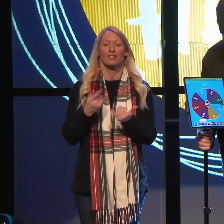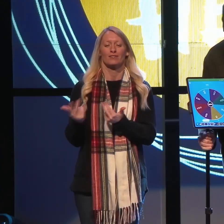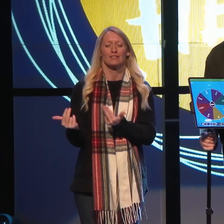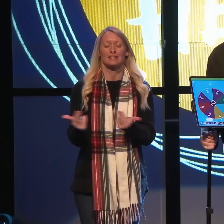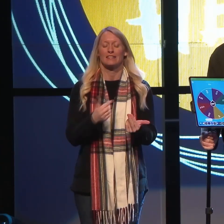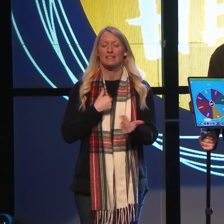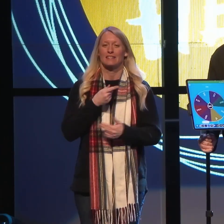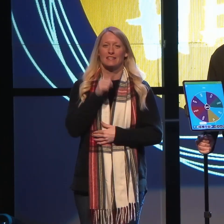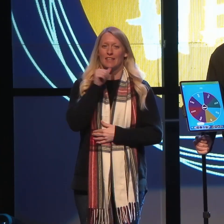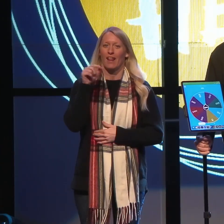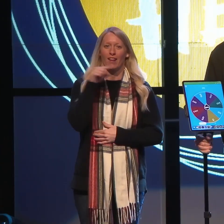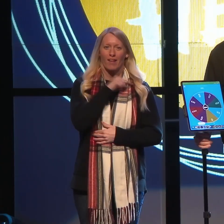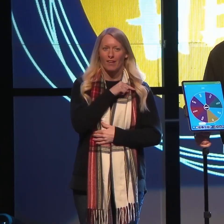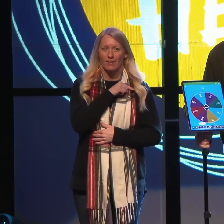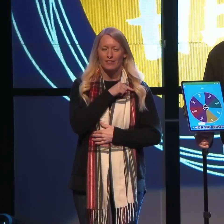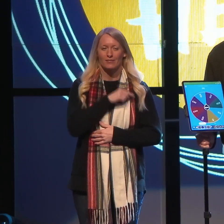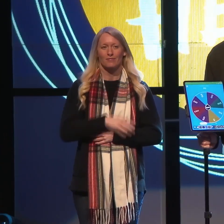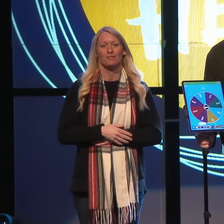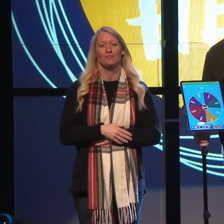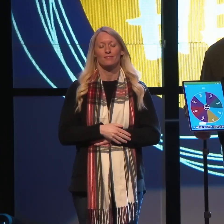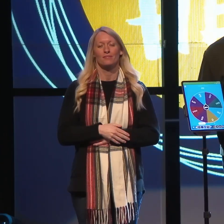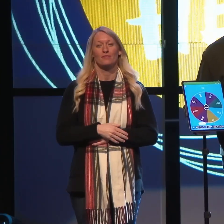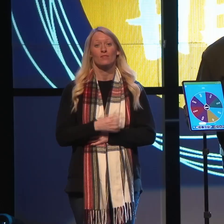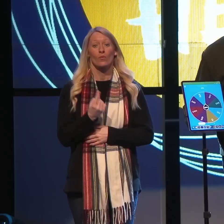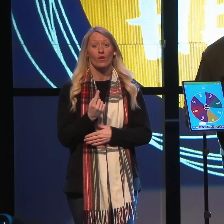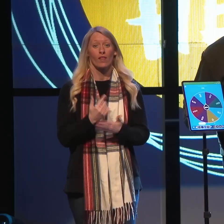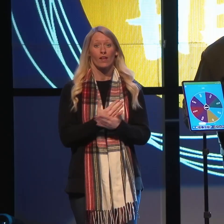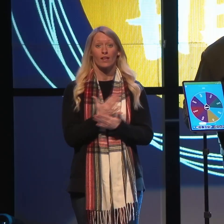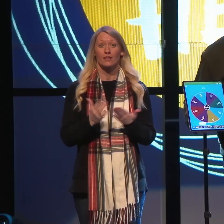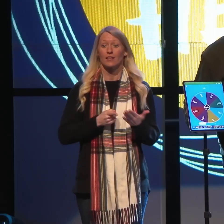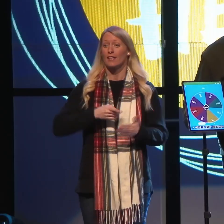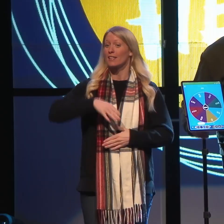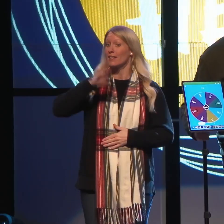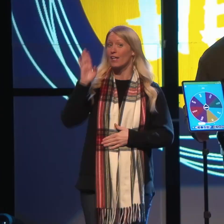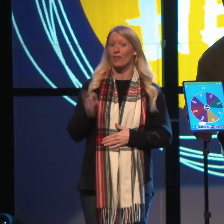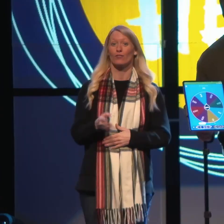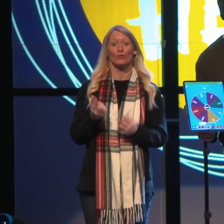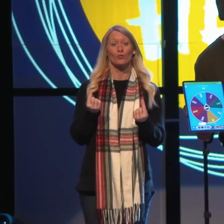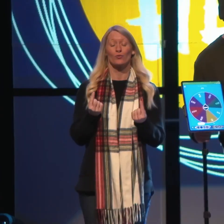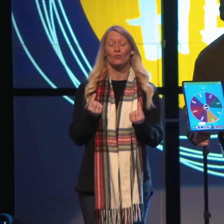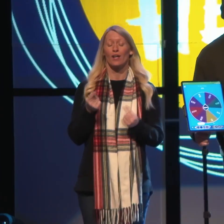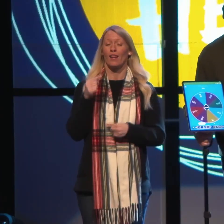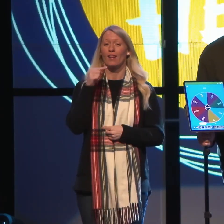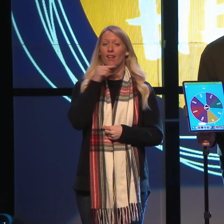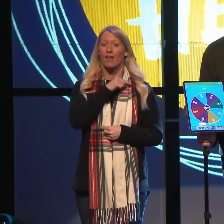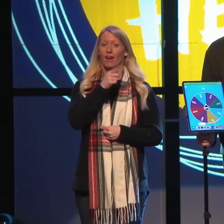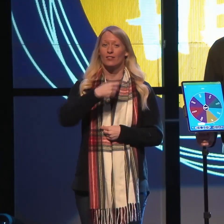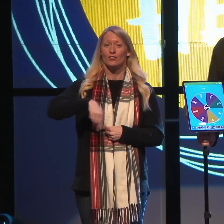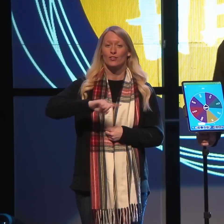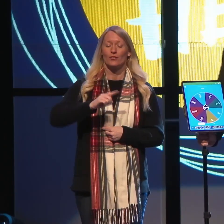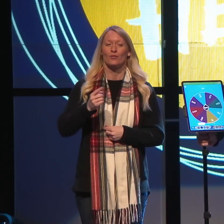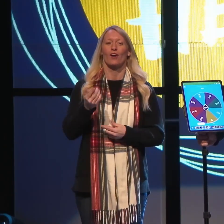I'm not going to lie. One thing I won't ever do is lie to you often.